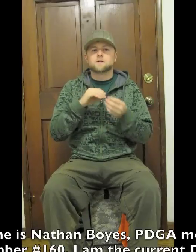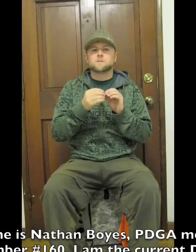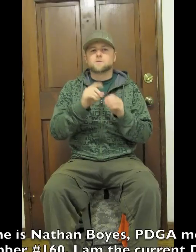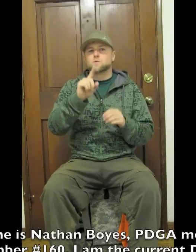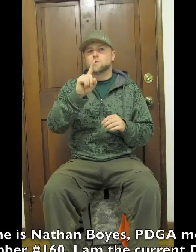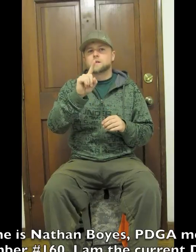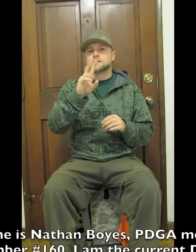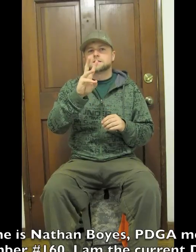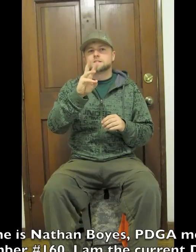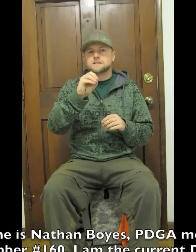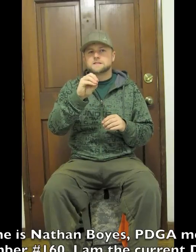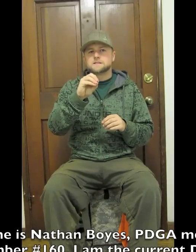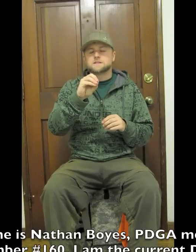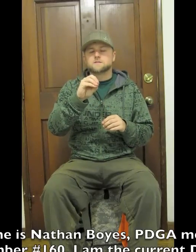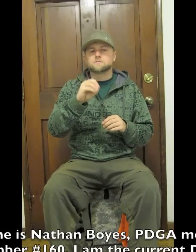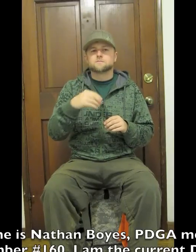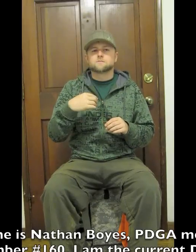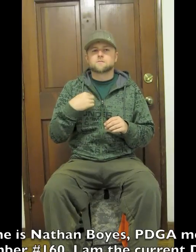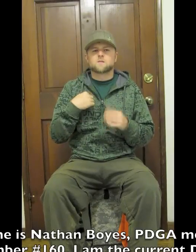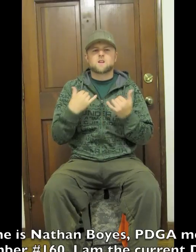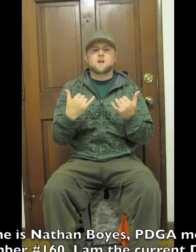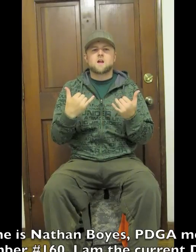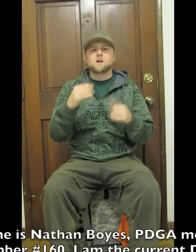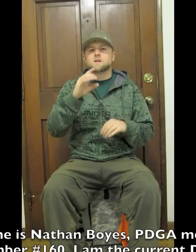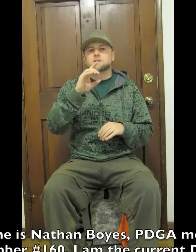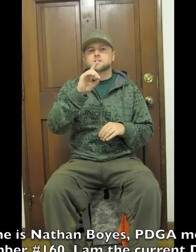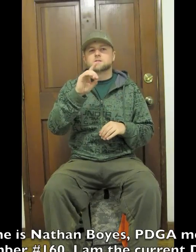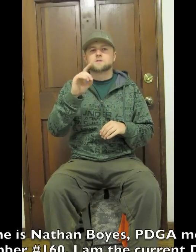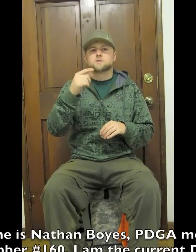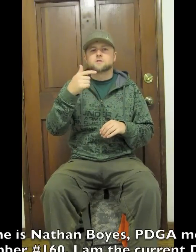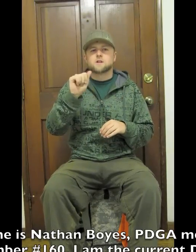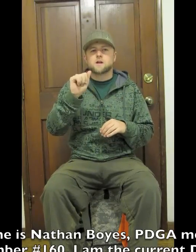oblivious. I've lost my patience, but I won't let it get to me.